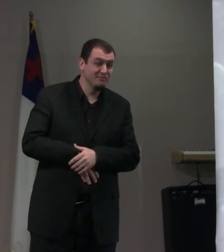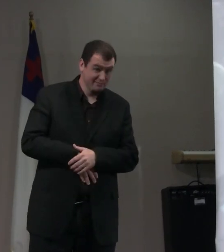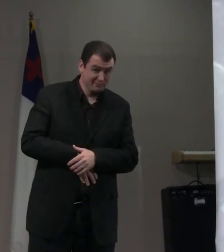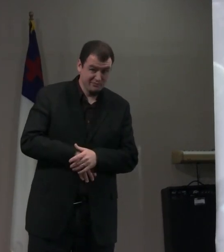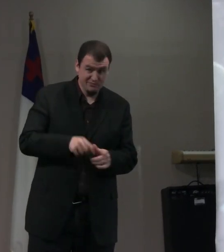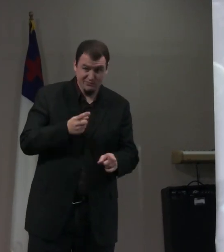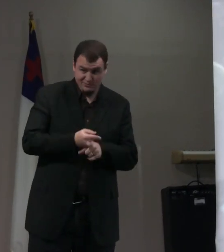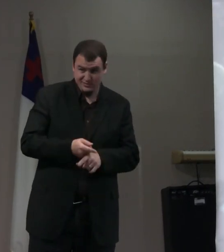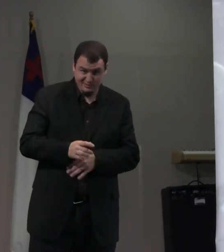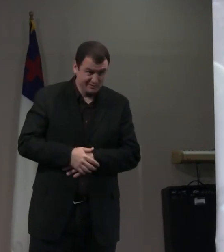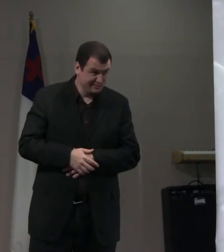Talk is cheap, right?